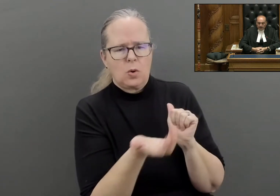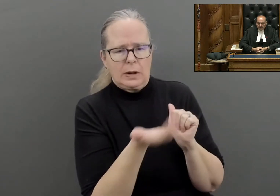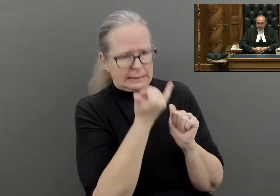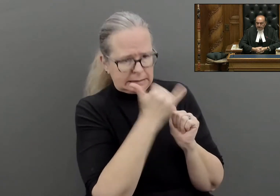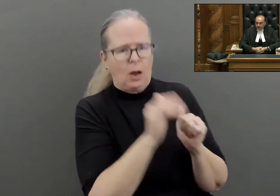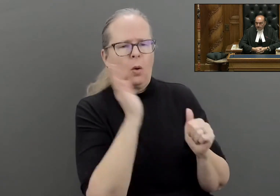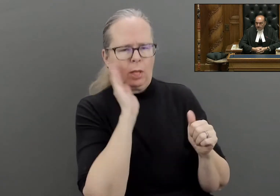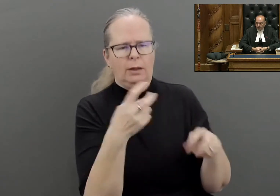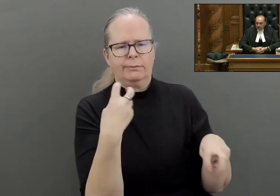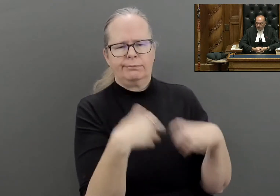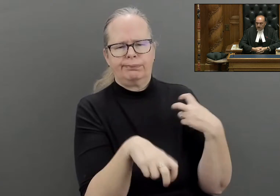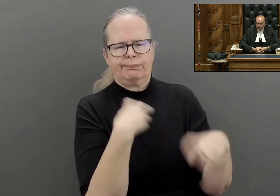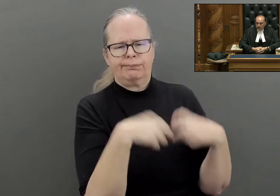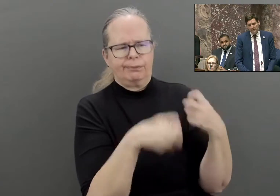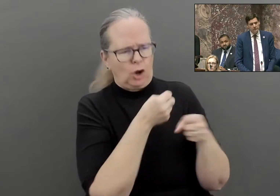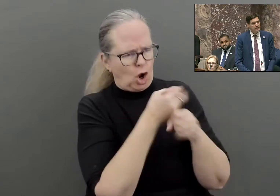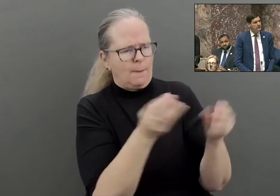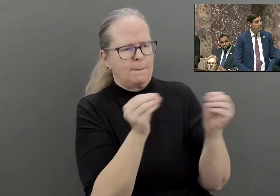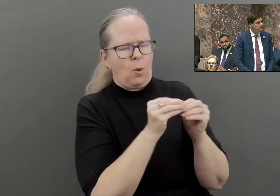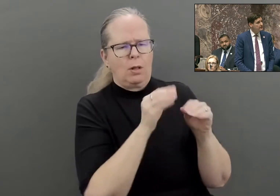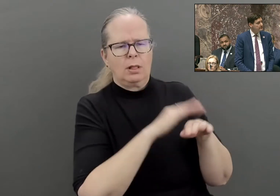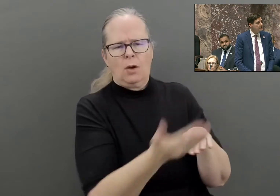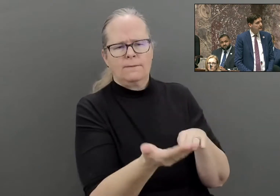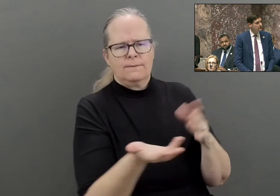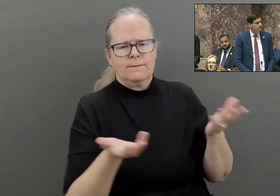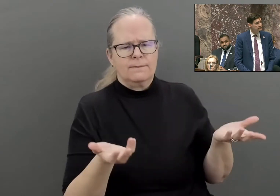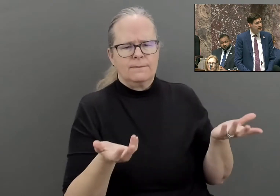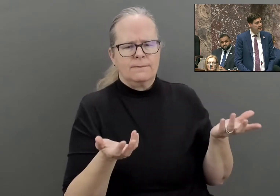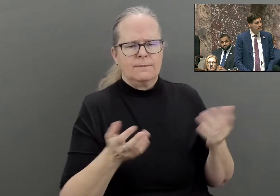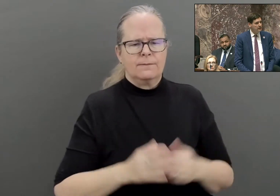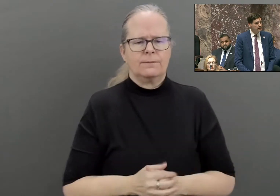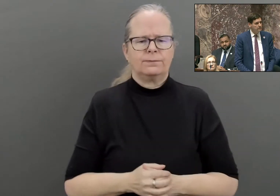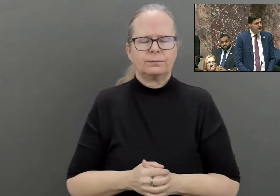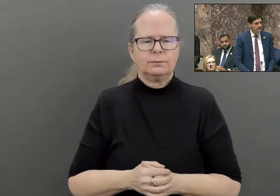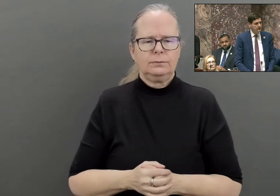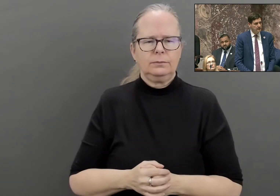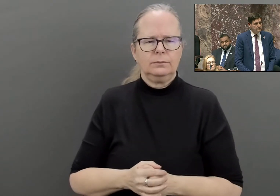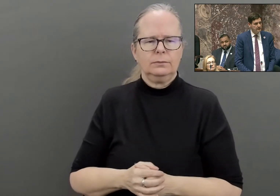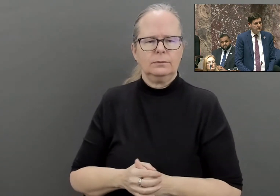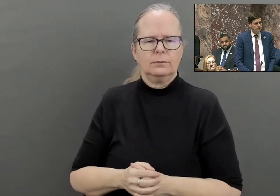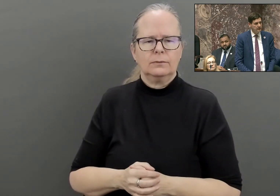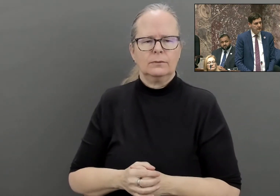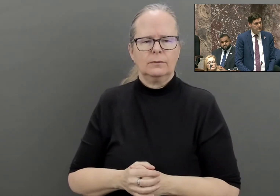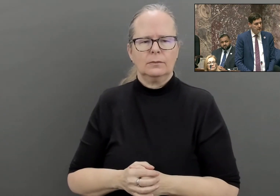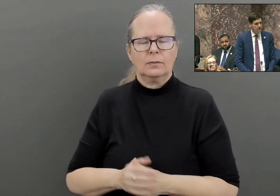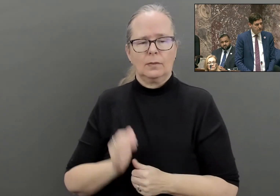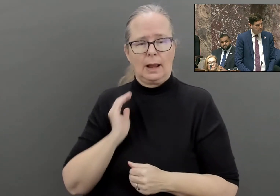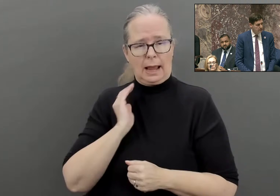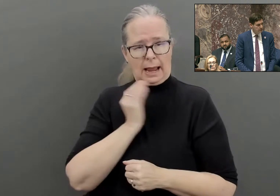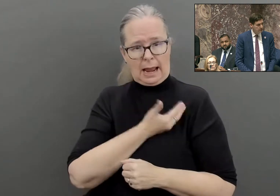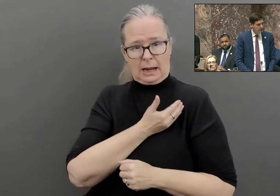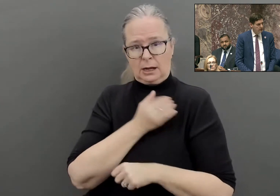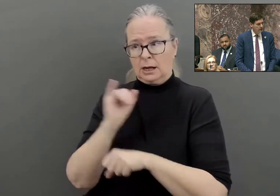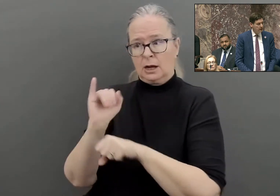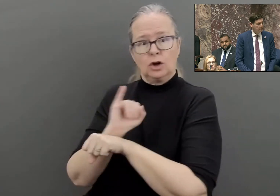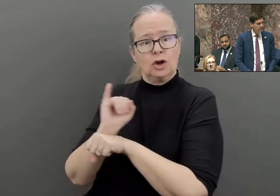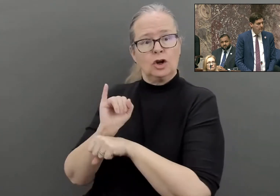Premier. Thank you, Honourable Chair. Our industry is under direct attack right now by the President of the United States, by Donald Trump.